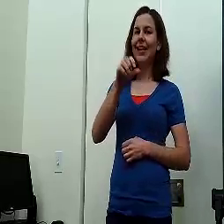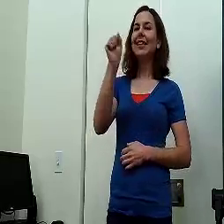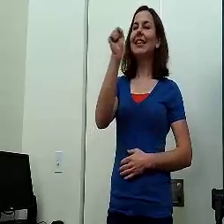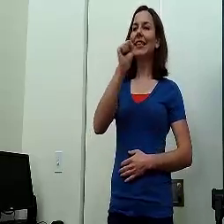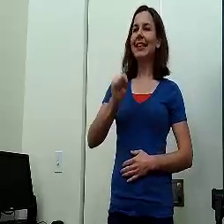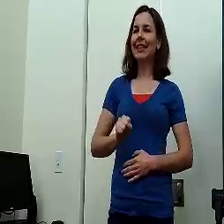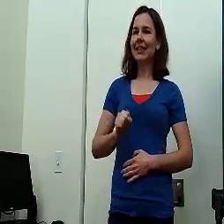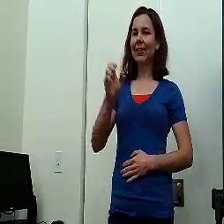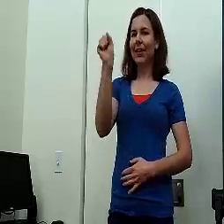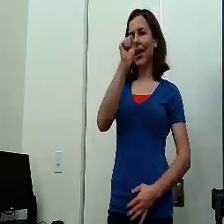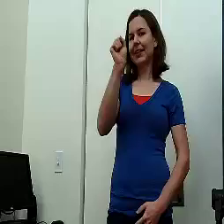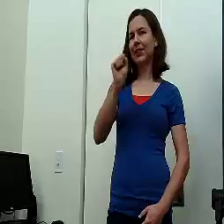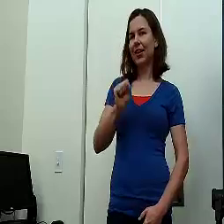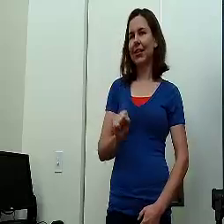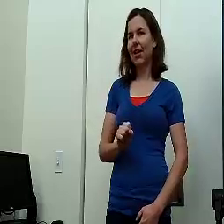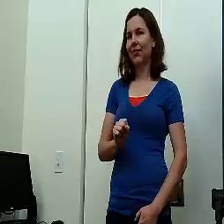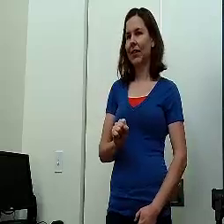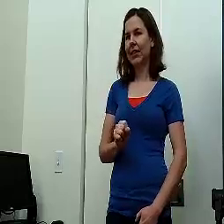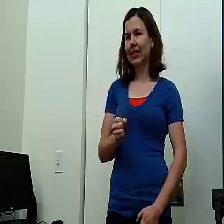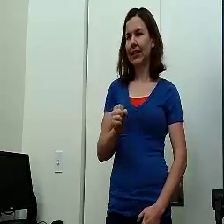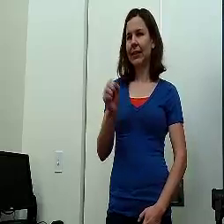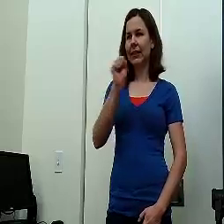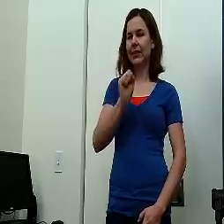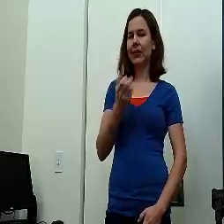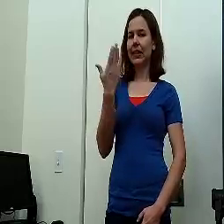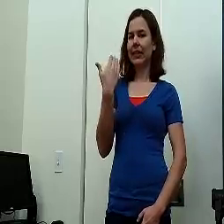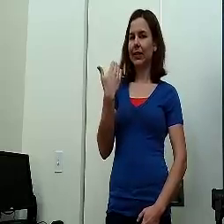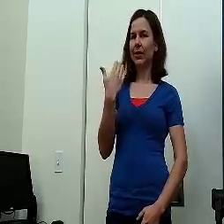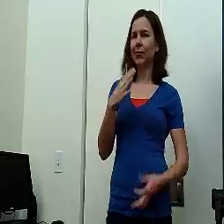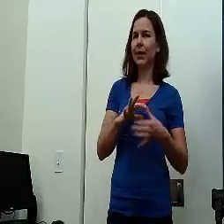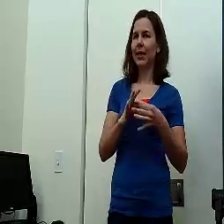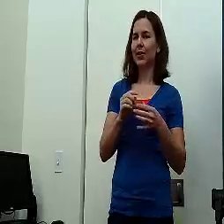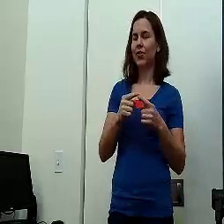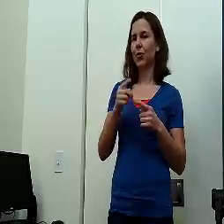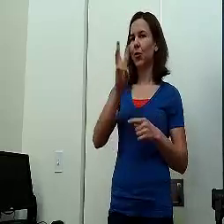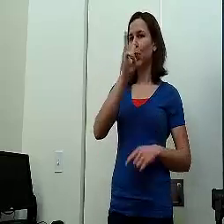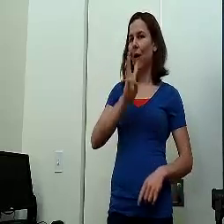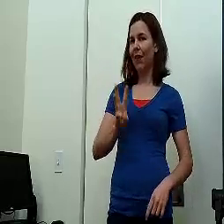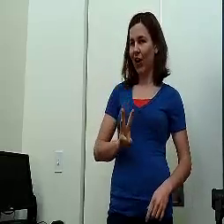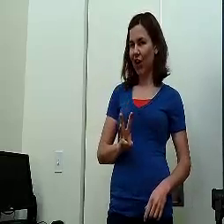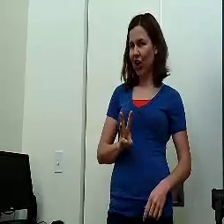S-E-A-S-O-N-E-D. Season. So an S shakes down for season. So season. So it's related to weather.